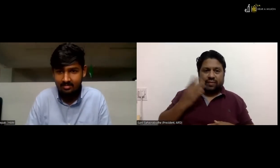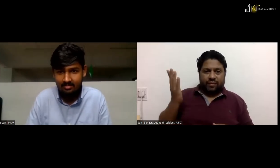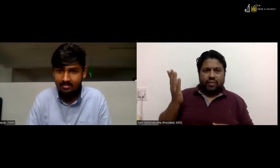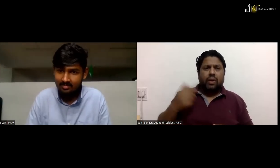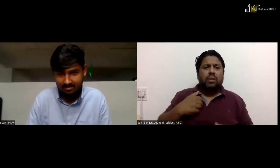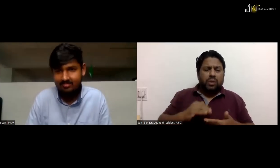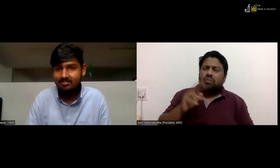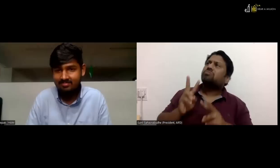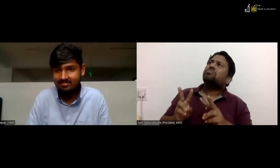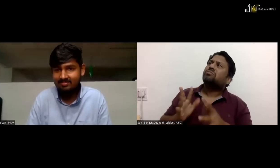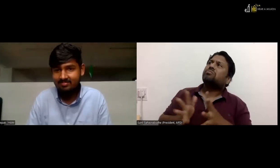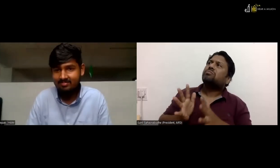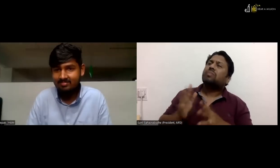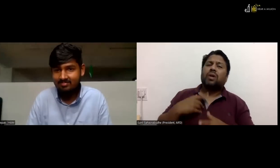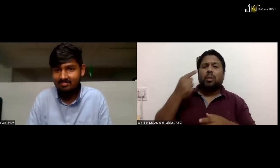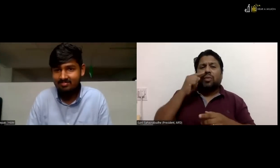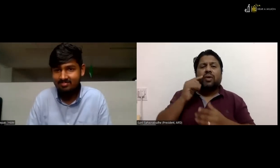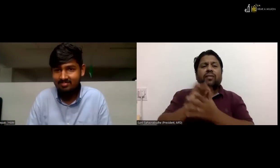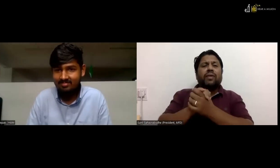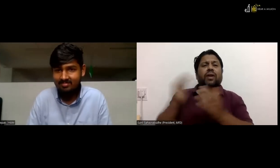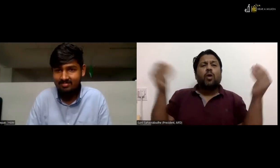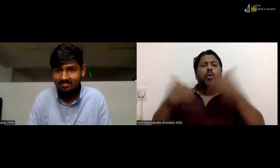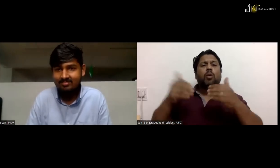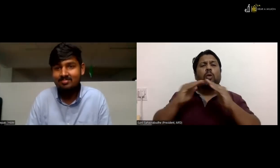what they say, for example, me Sunil,